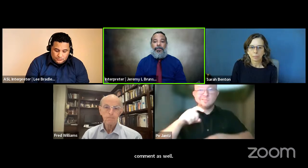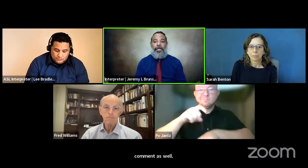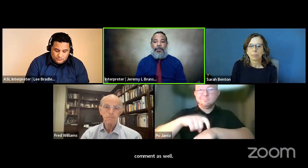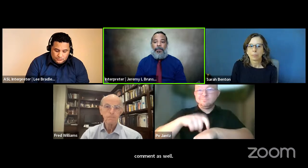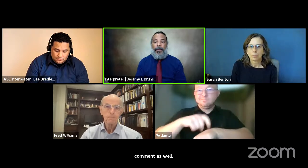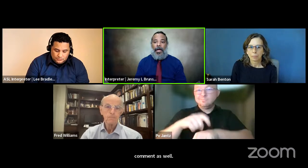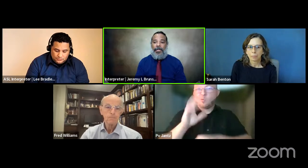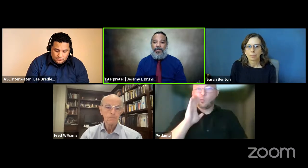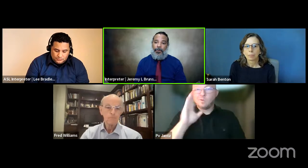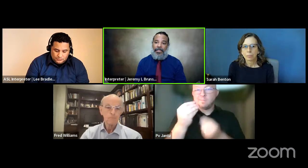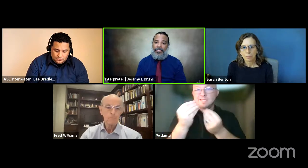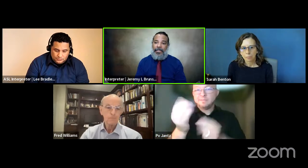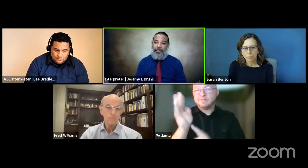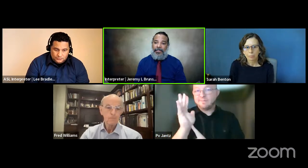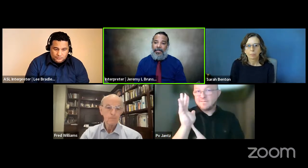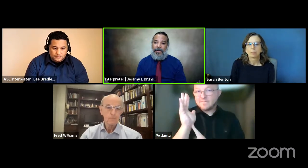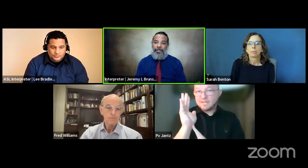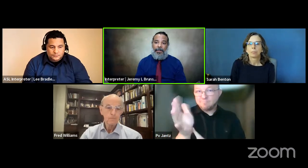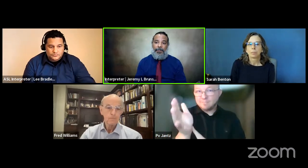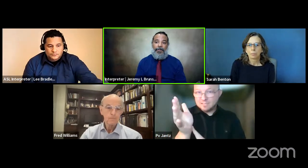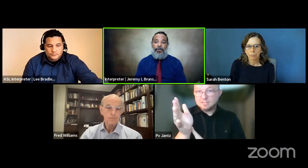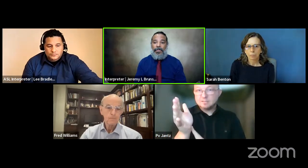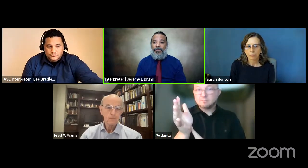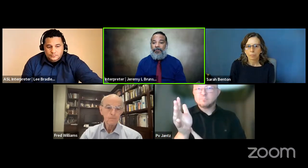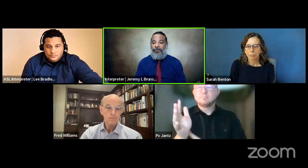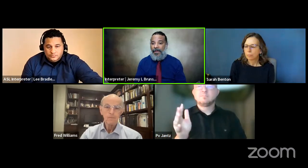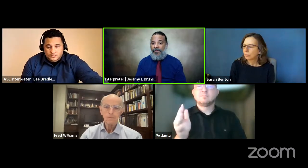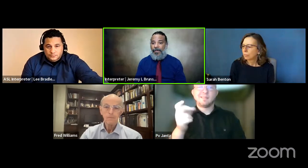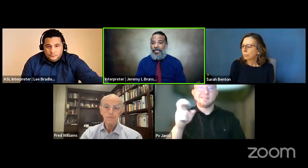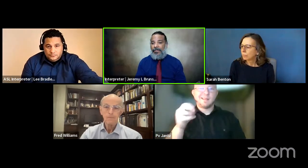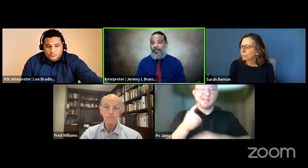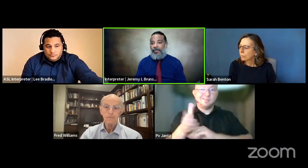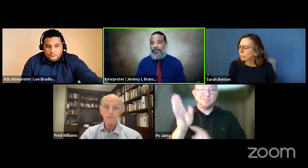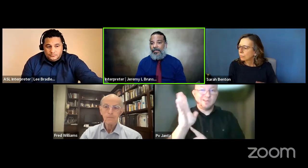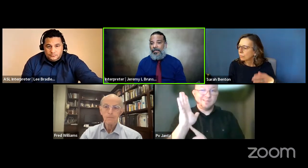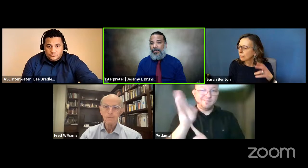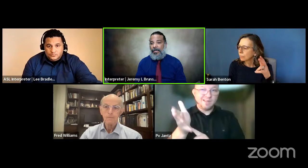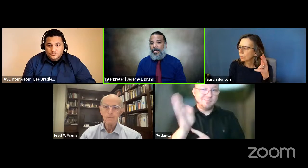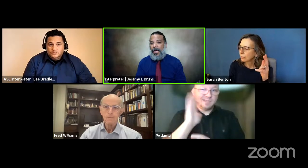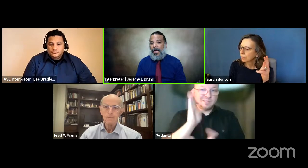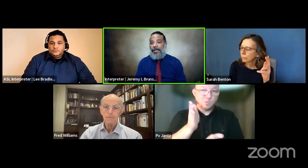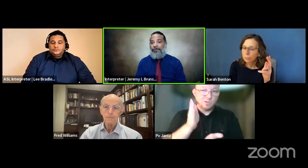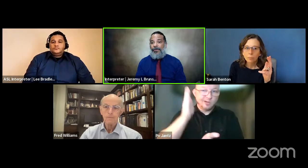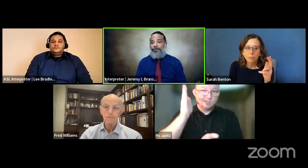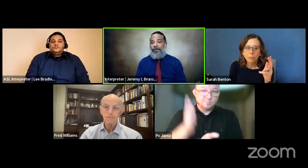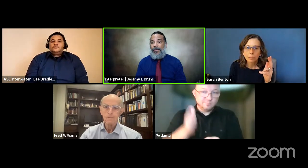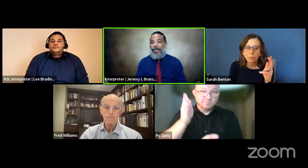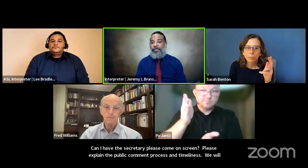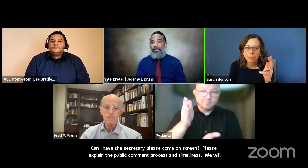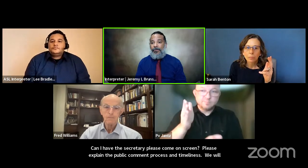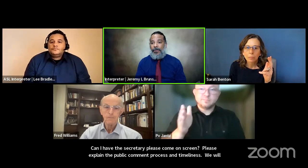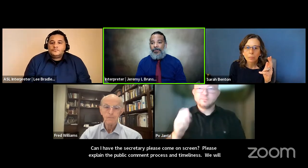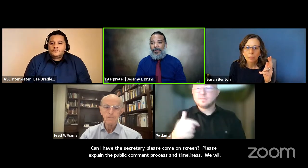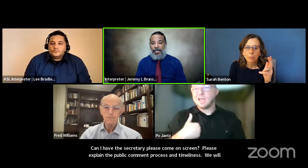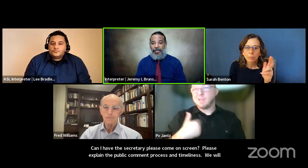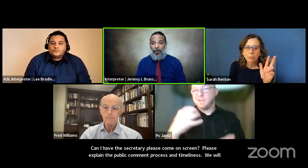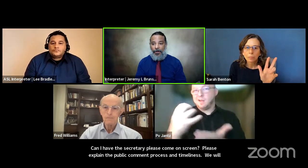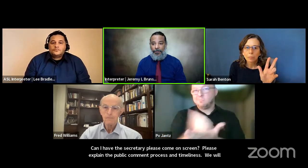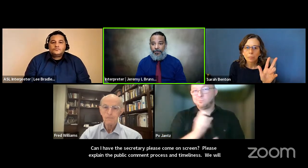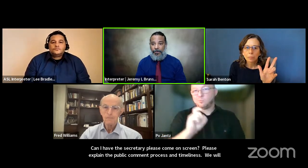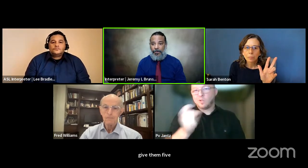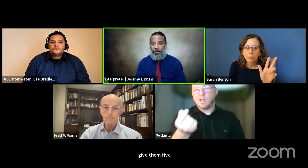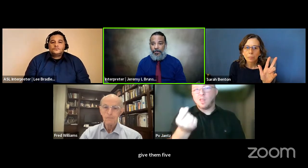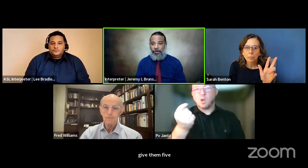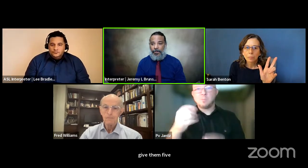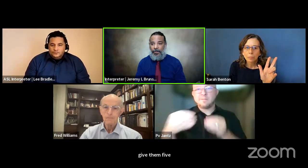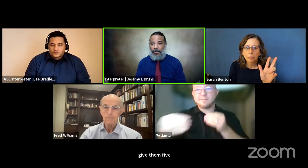Please explain the public comment process and the time limits. We will give them 5 minutes. And then after the 5 minutes, we will have to cut them off.